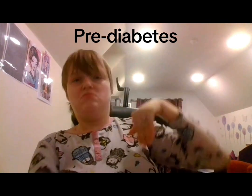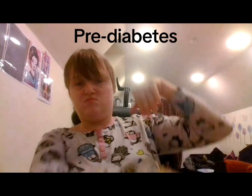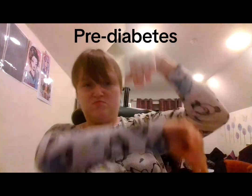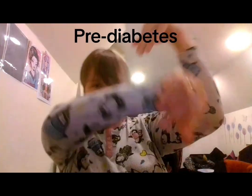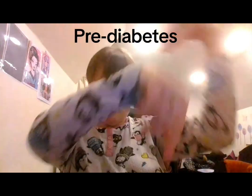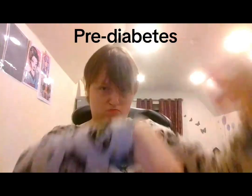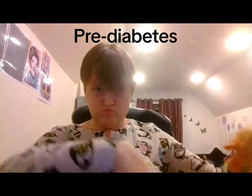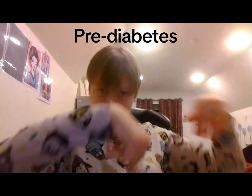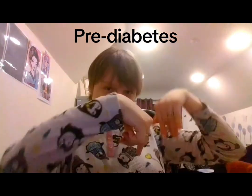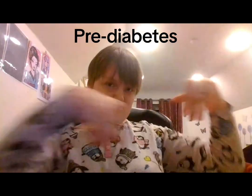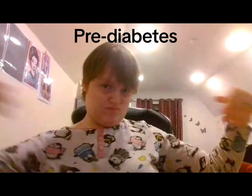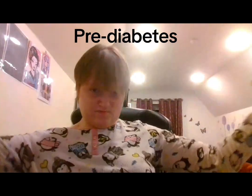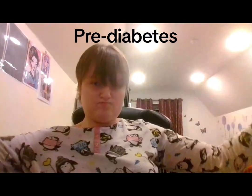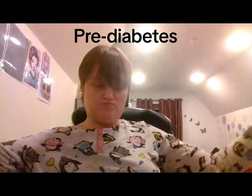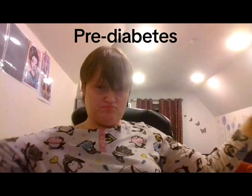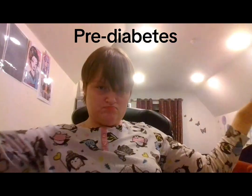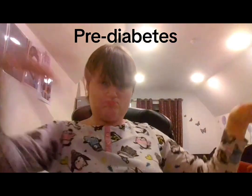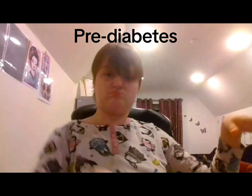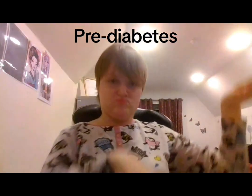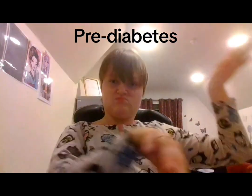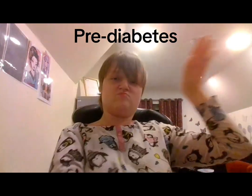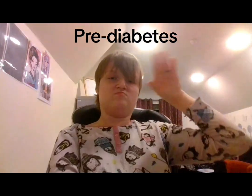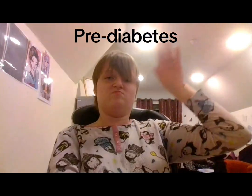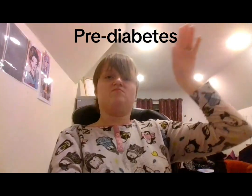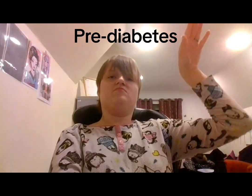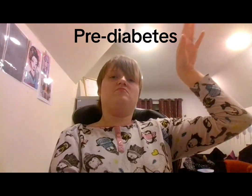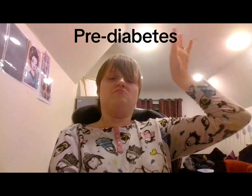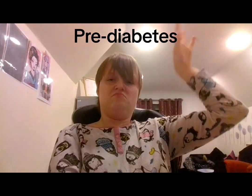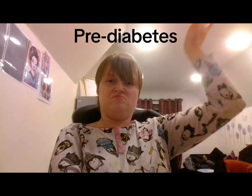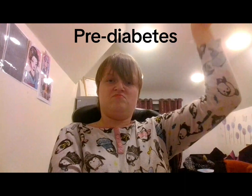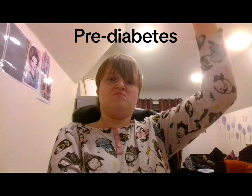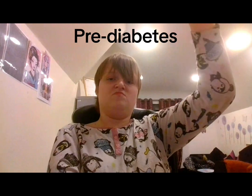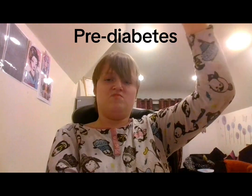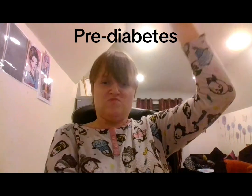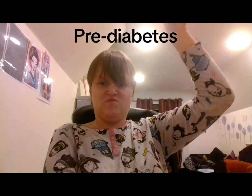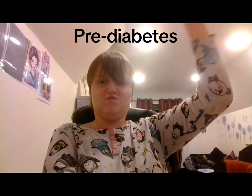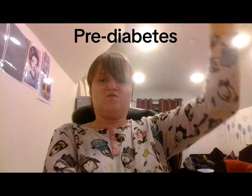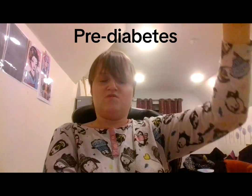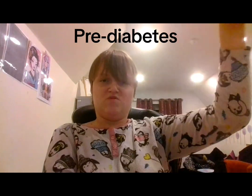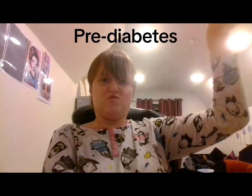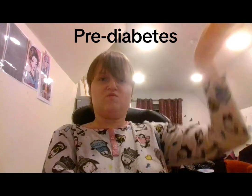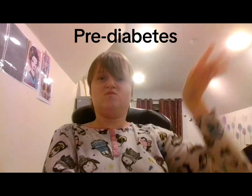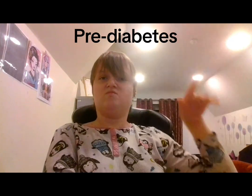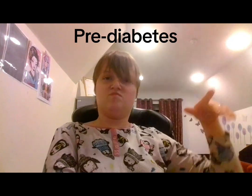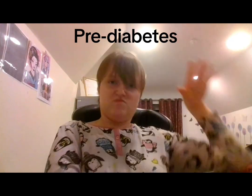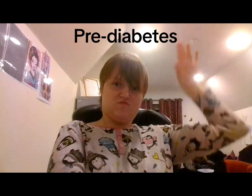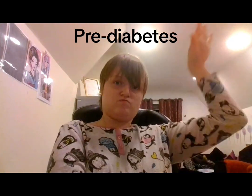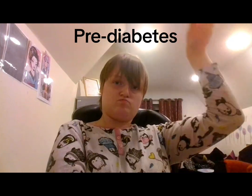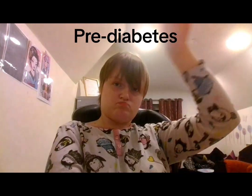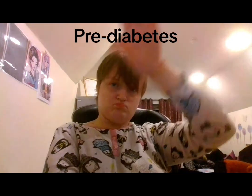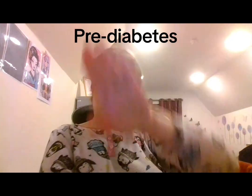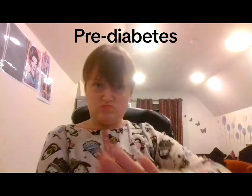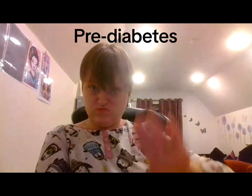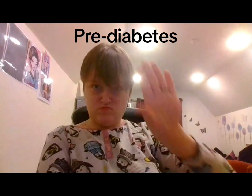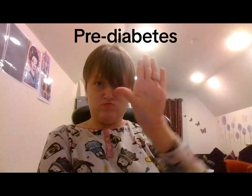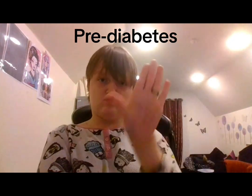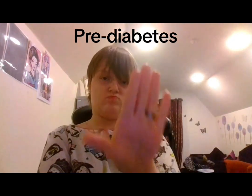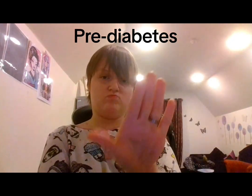or obesity and are at high risk of type 2 diabetes, losing just 5% of your